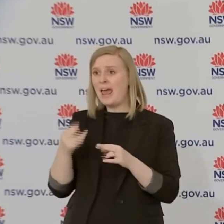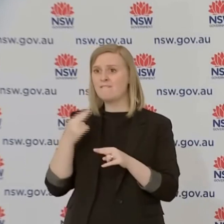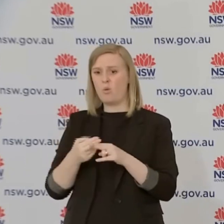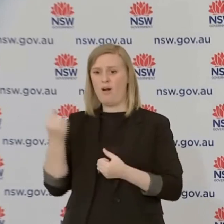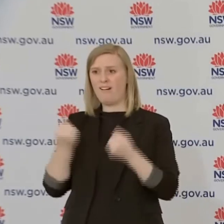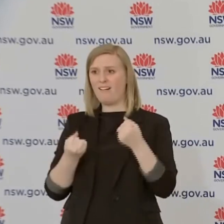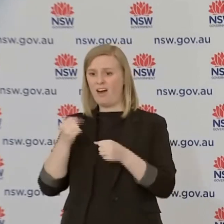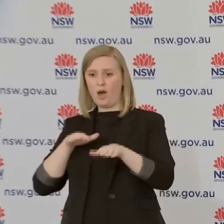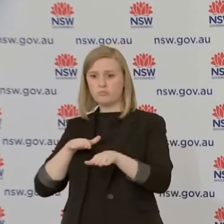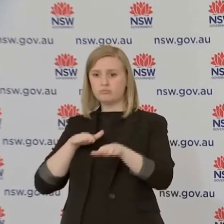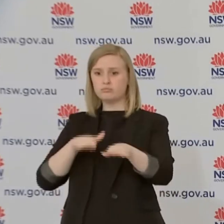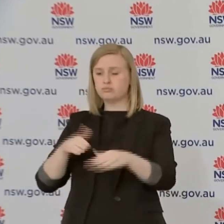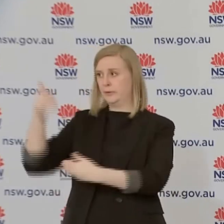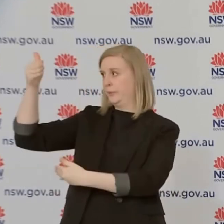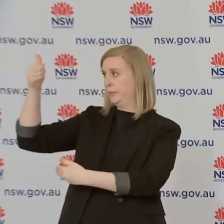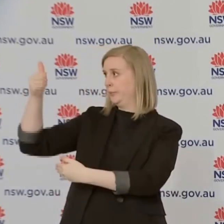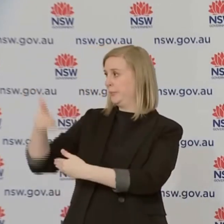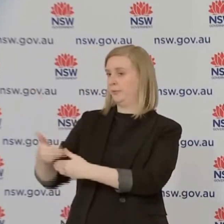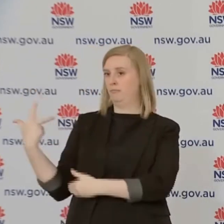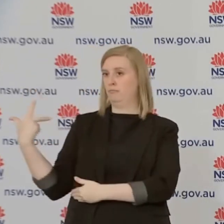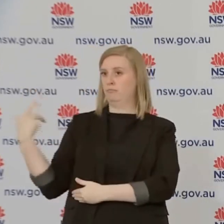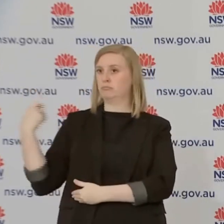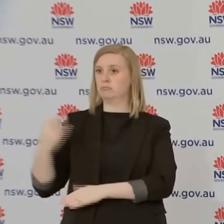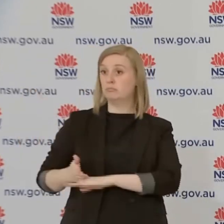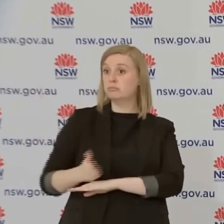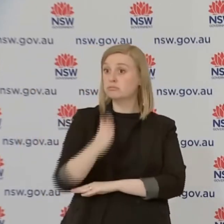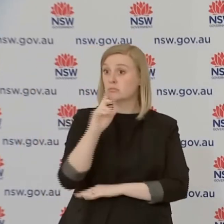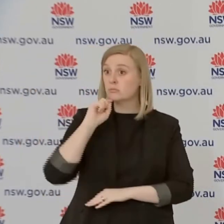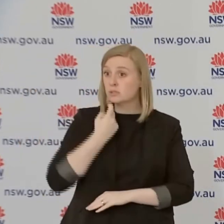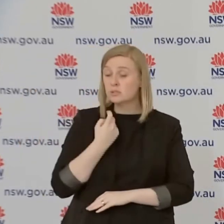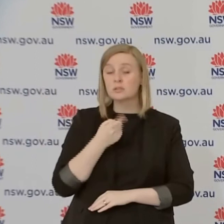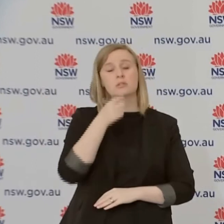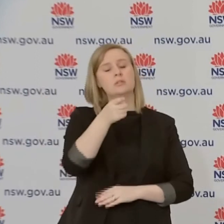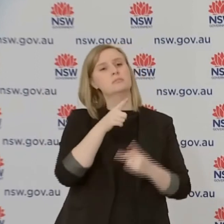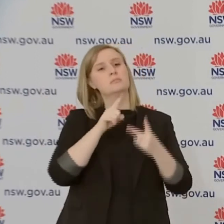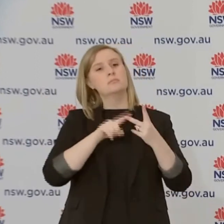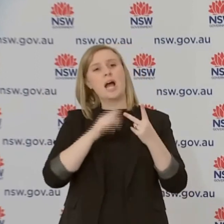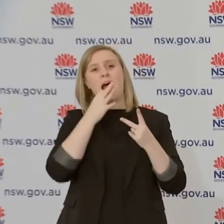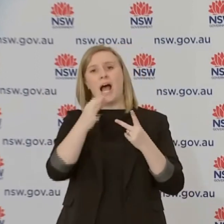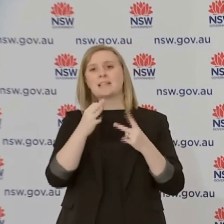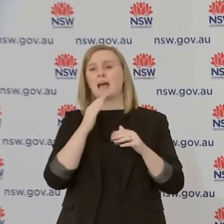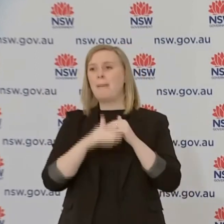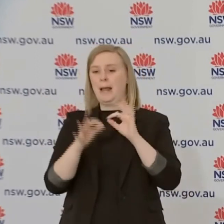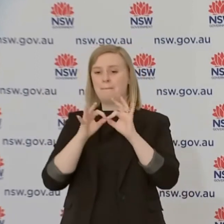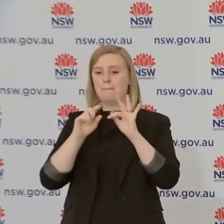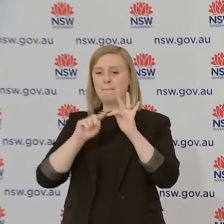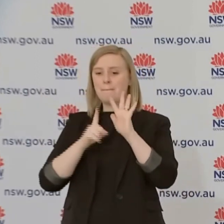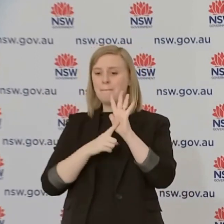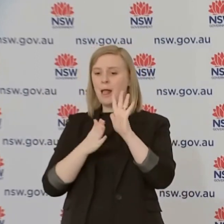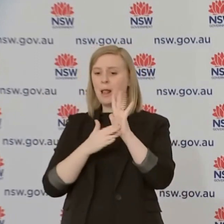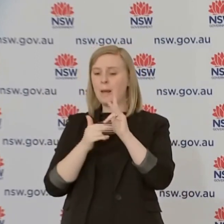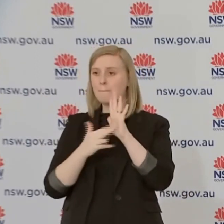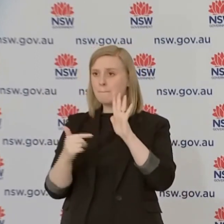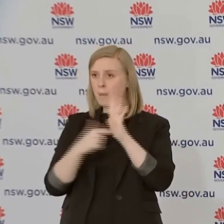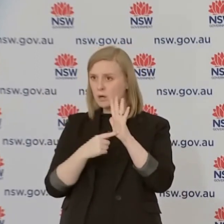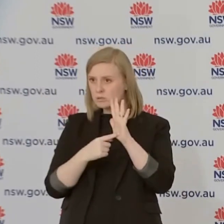Macquarie, the Pfizer vaccines were diverted from the Belmont hub just a few days ago, but to go to the Year 12 students, but now we're hearing